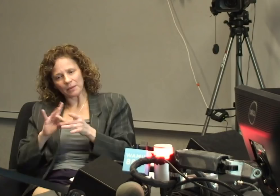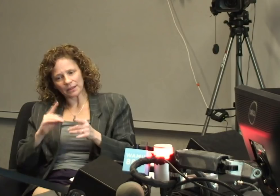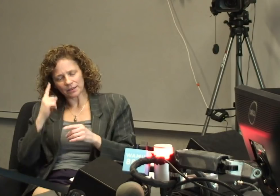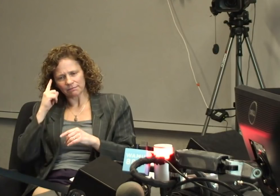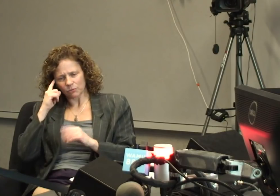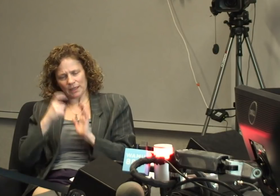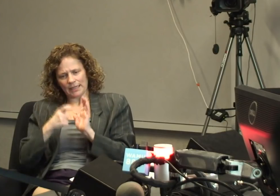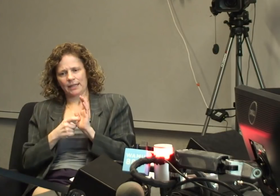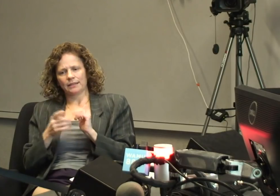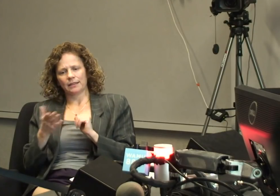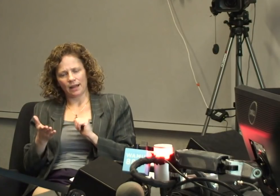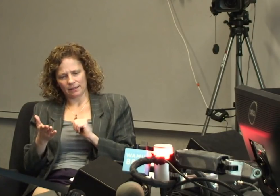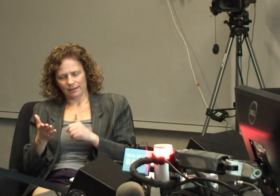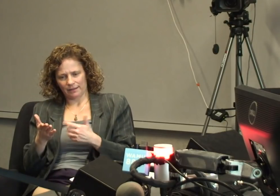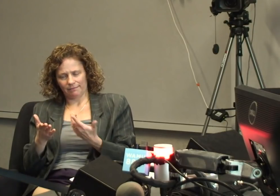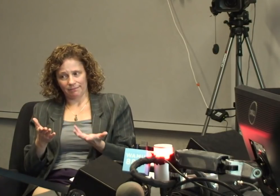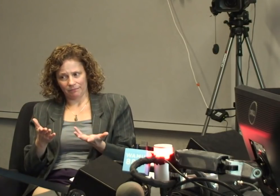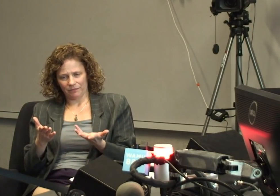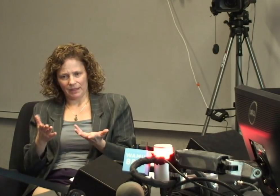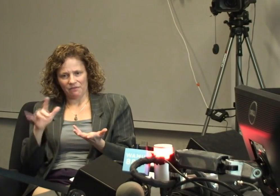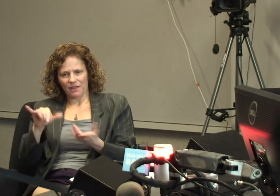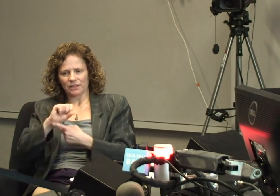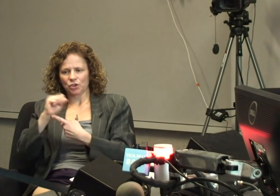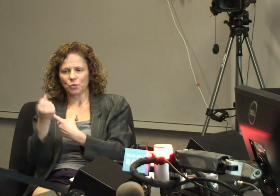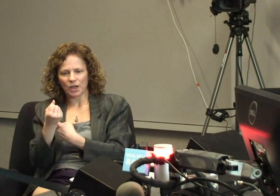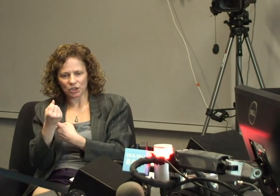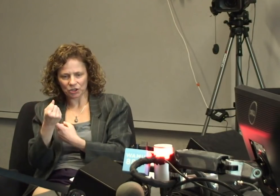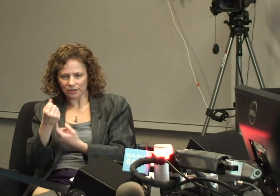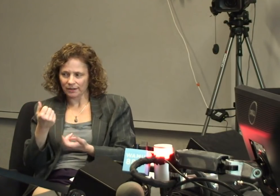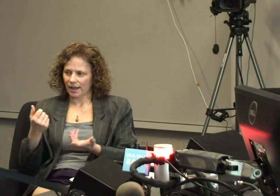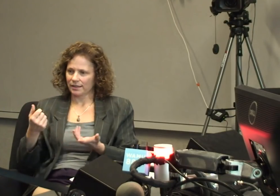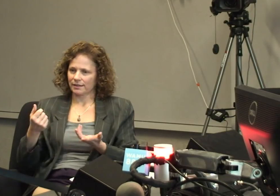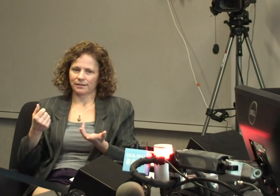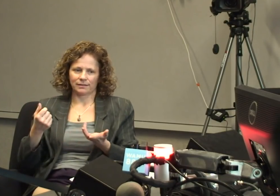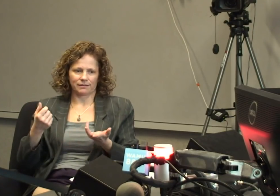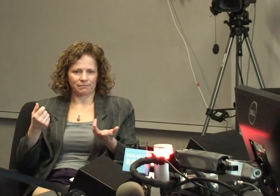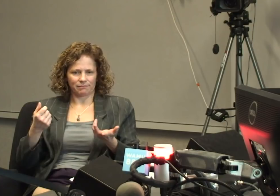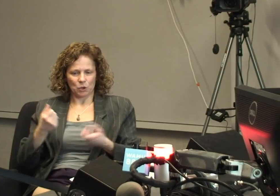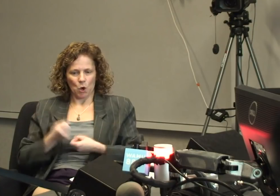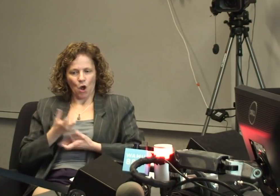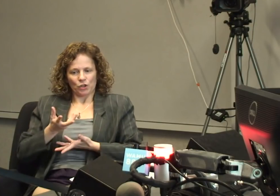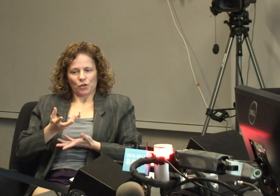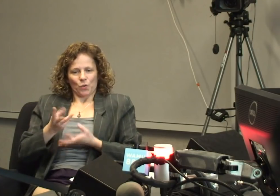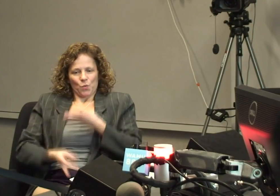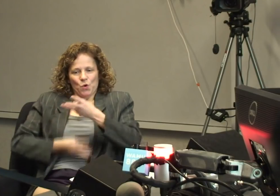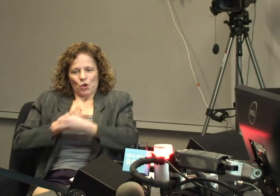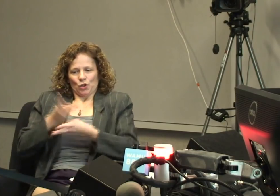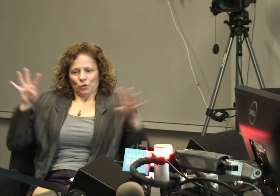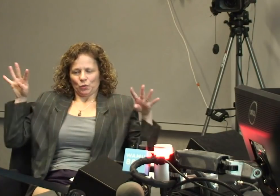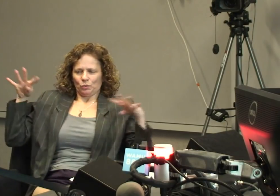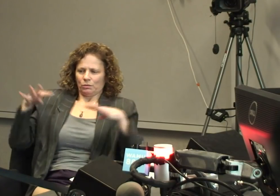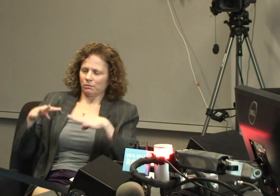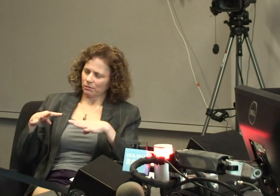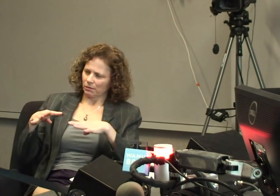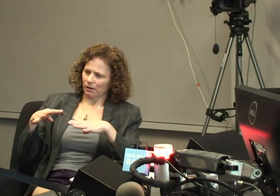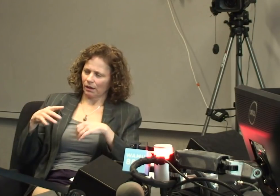there were some comments as well that it was understood that in that particular situation at the memorial service this has brought